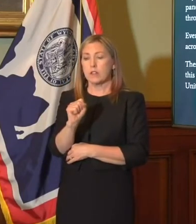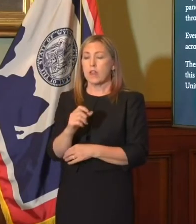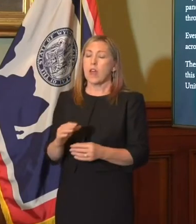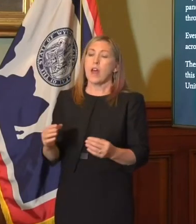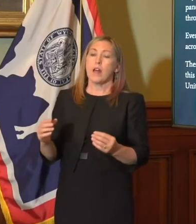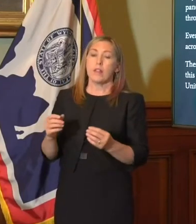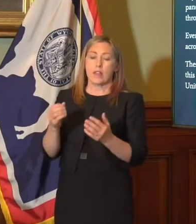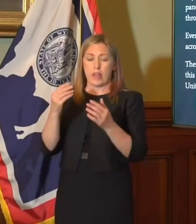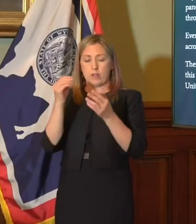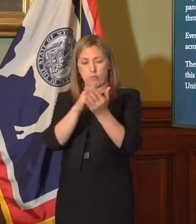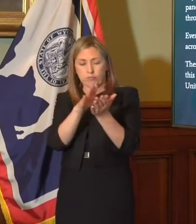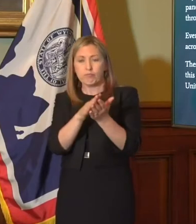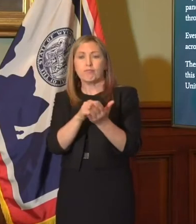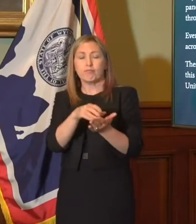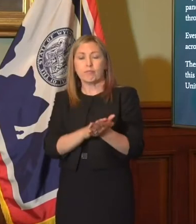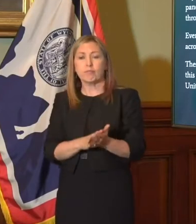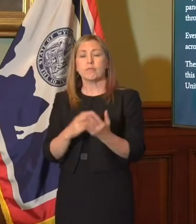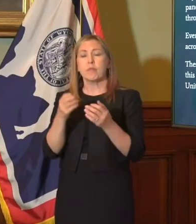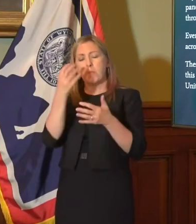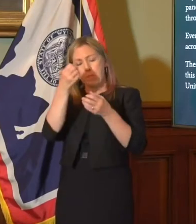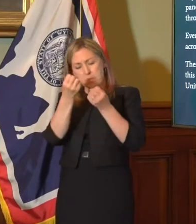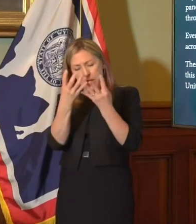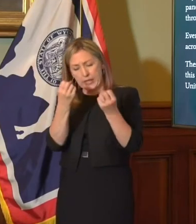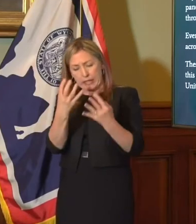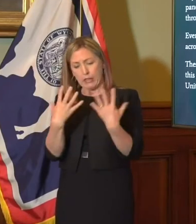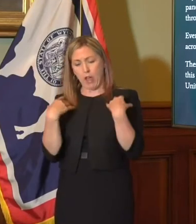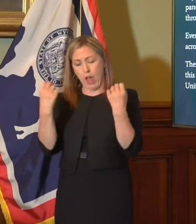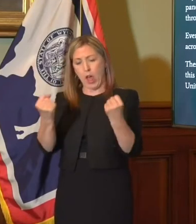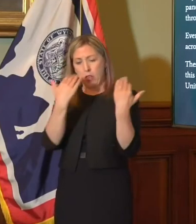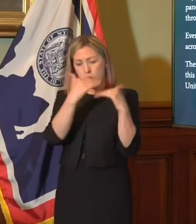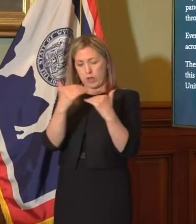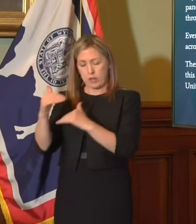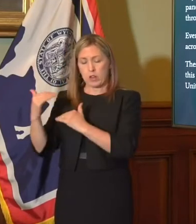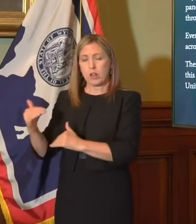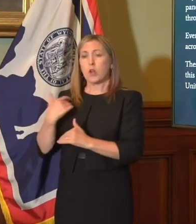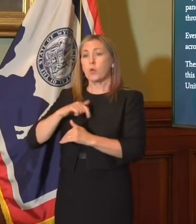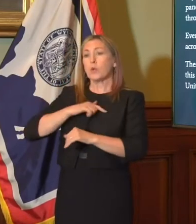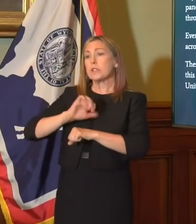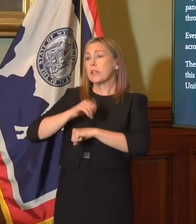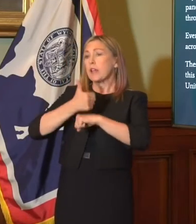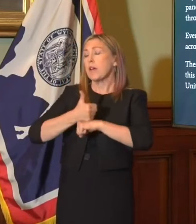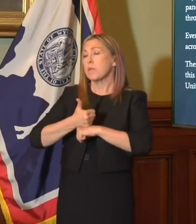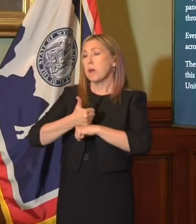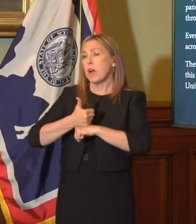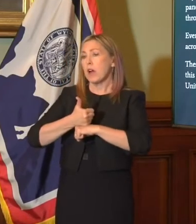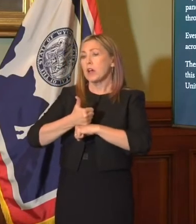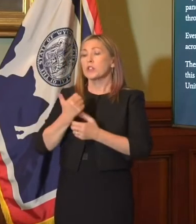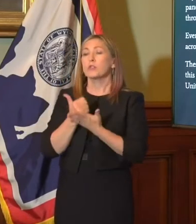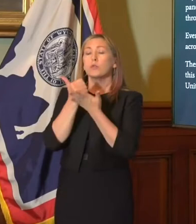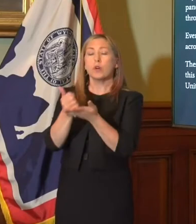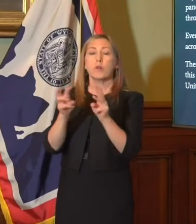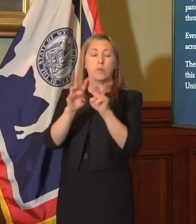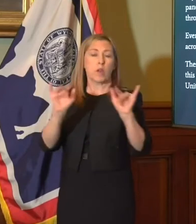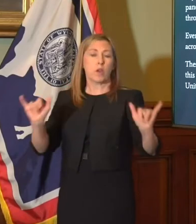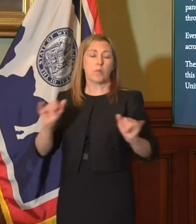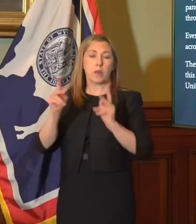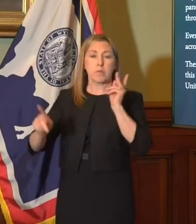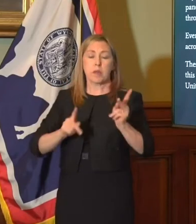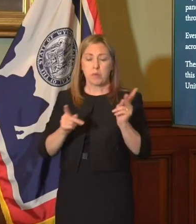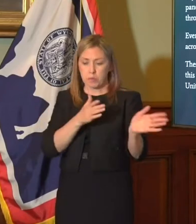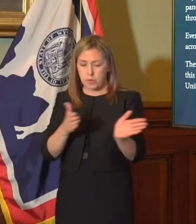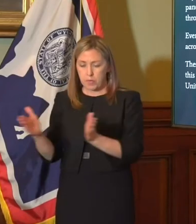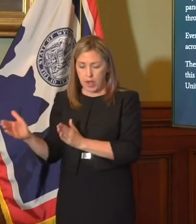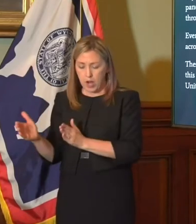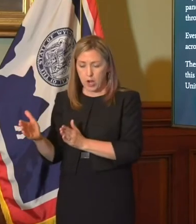health restrictions designed to help Wyoming people prepare for what could mean to be, could have become